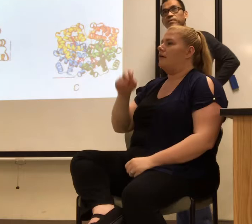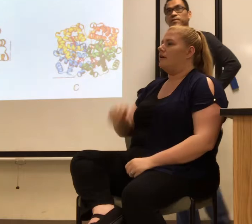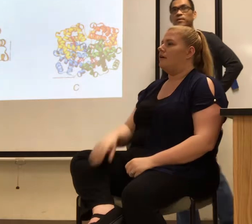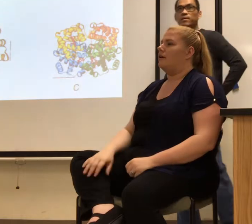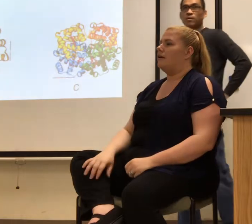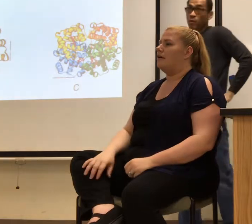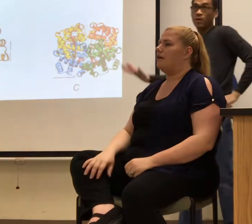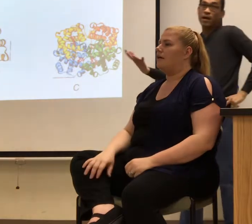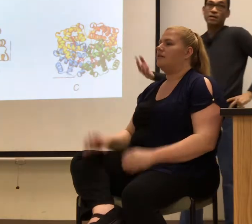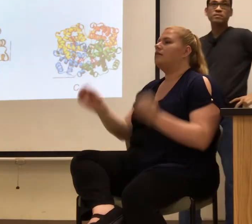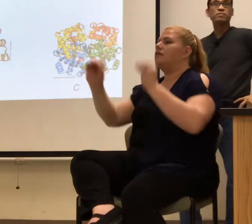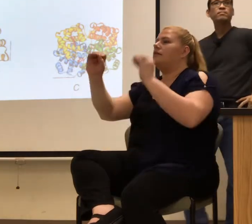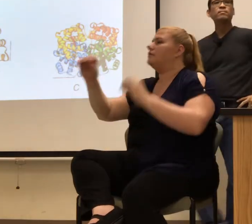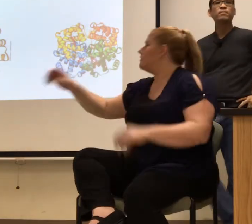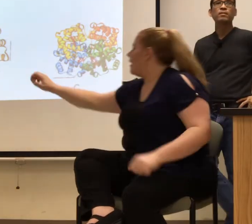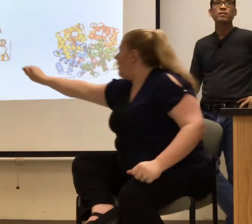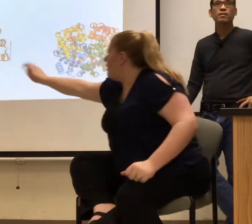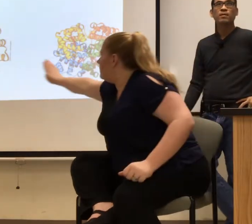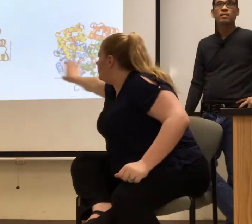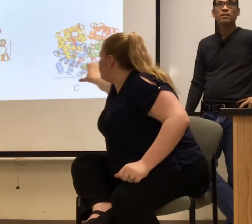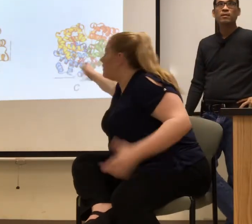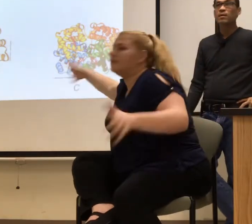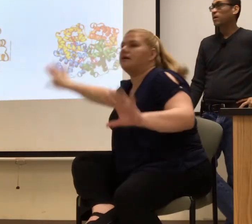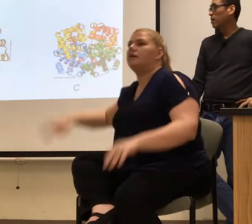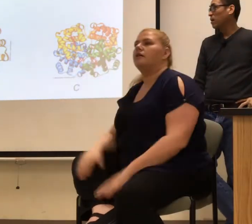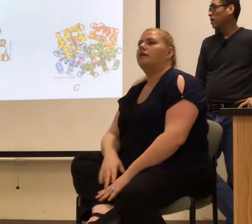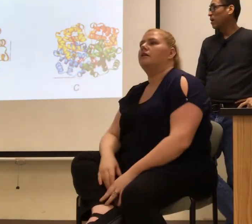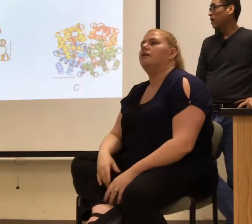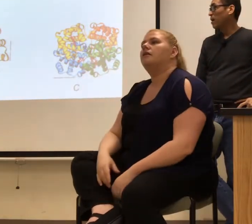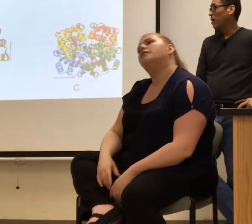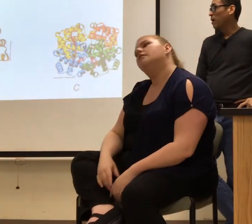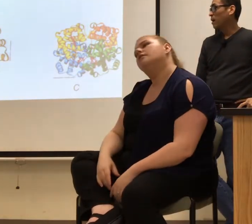is? Knowing what A is.